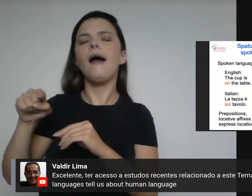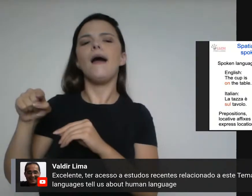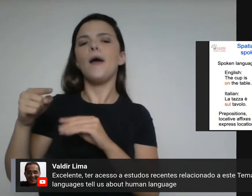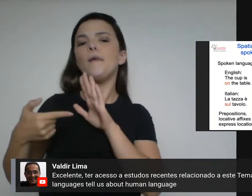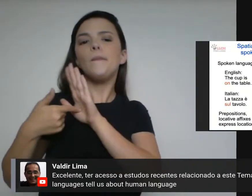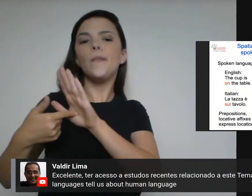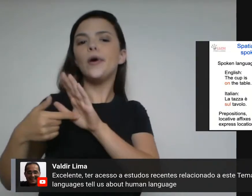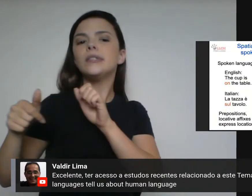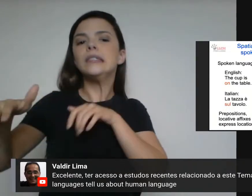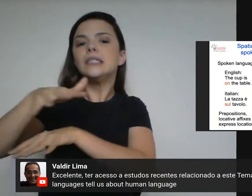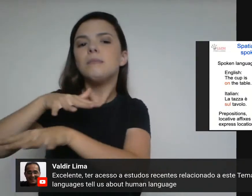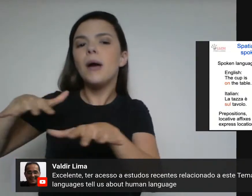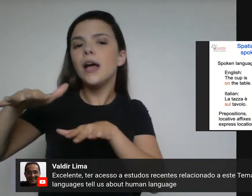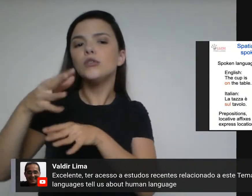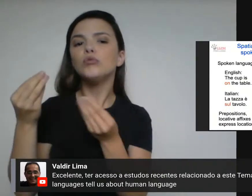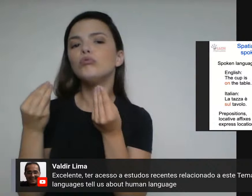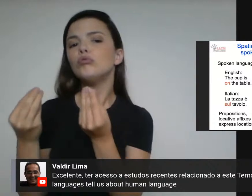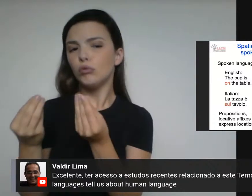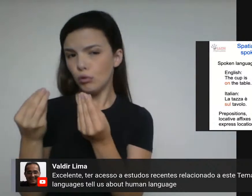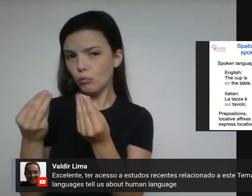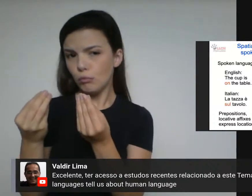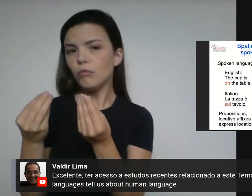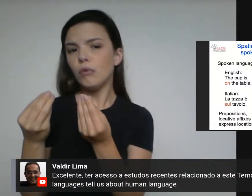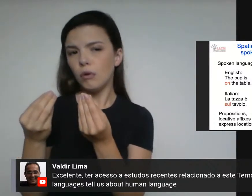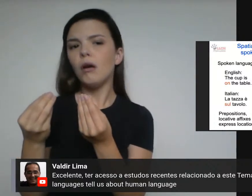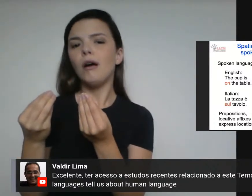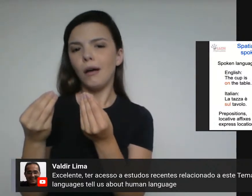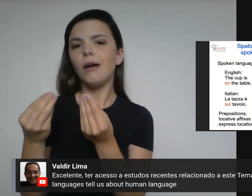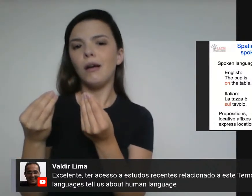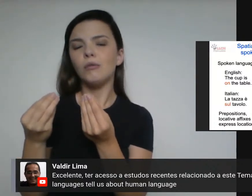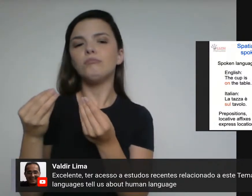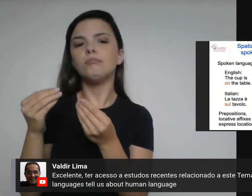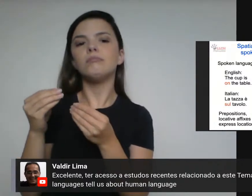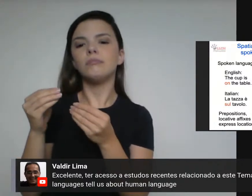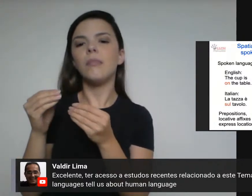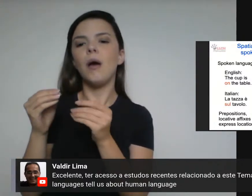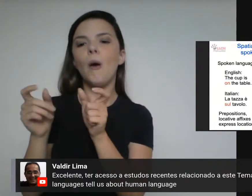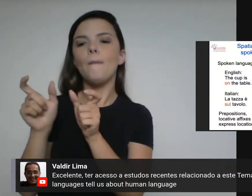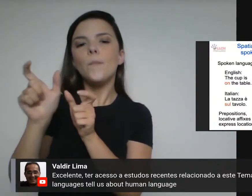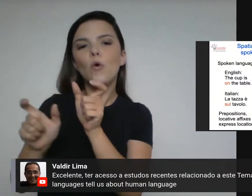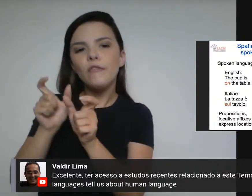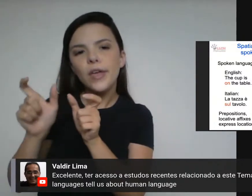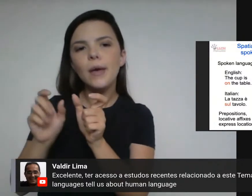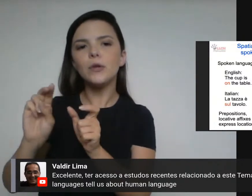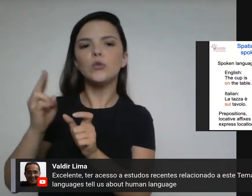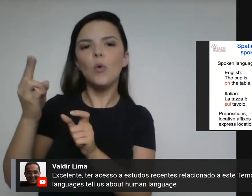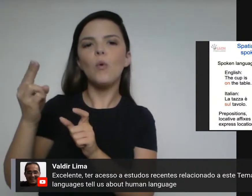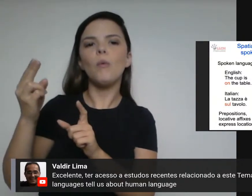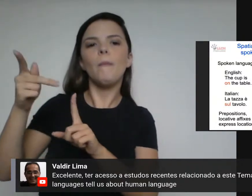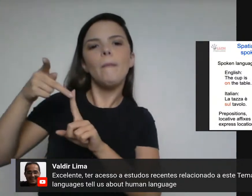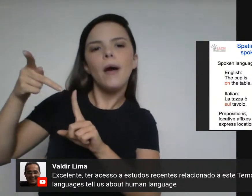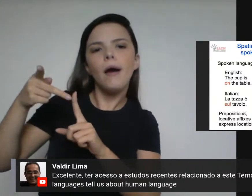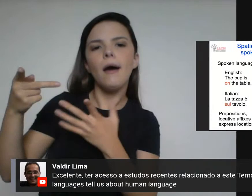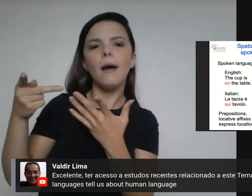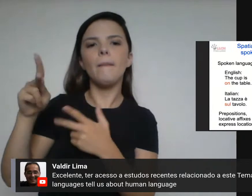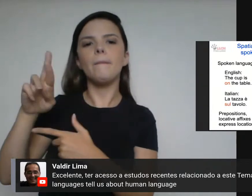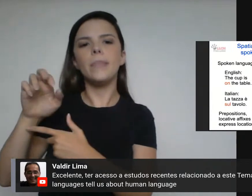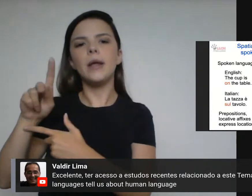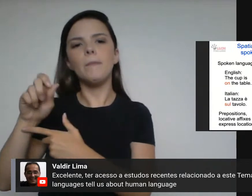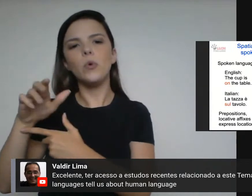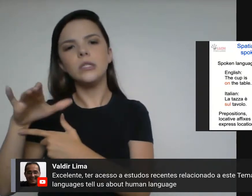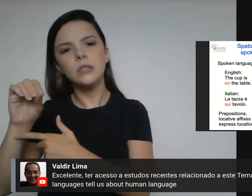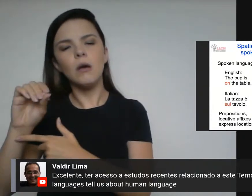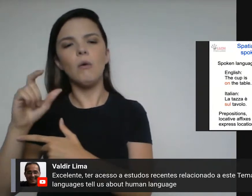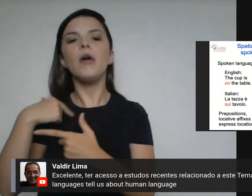spatial relationships using closed class morphemes, using prepositions or locative affixes. So I just have an example here